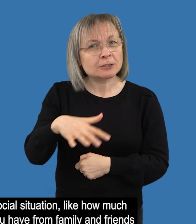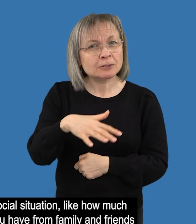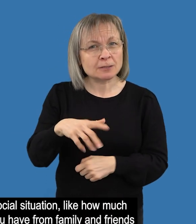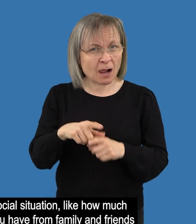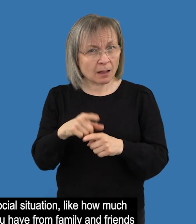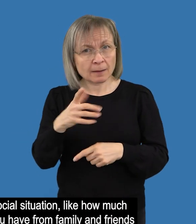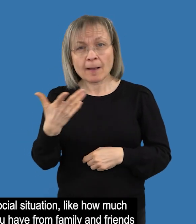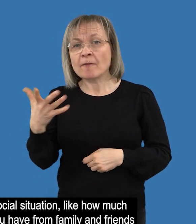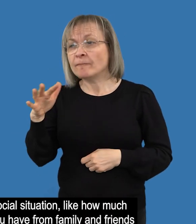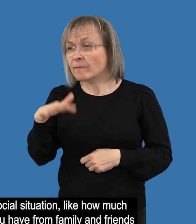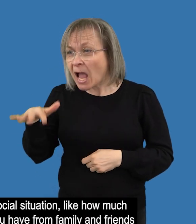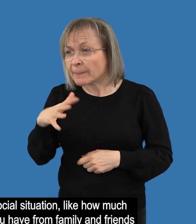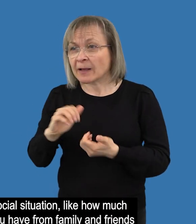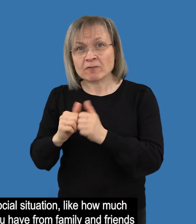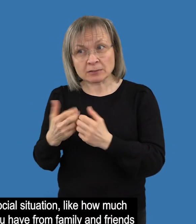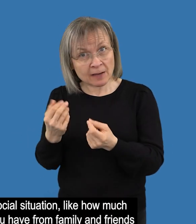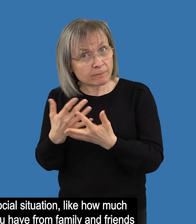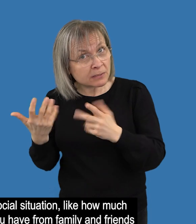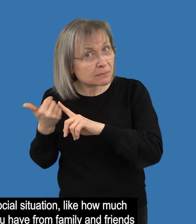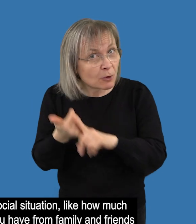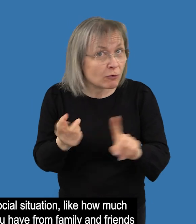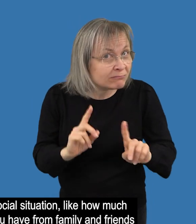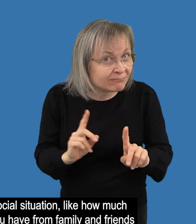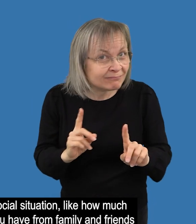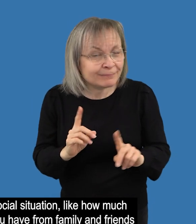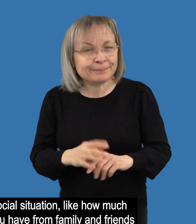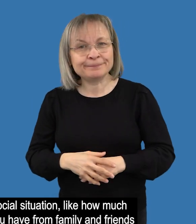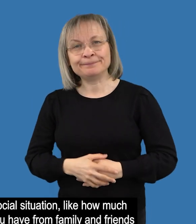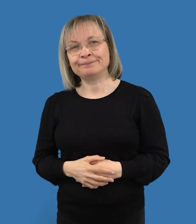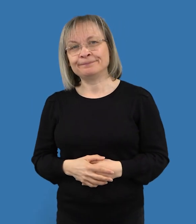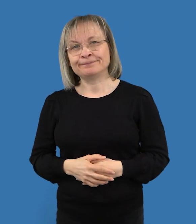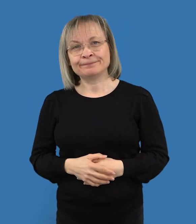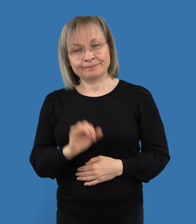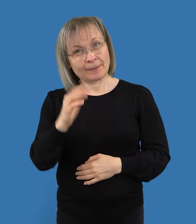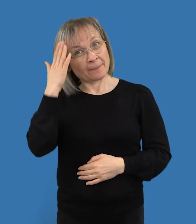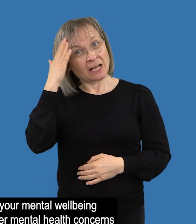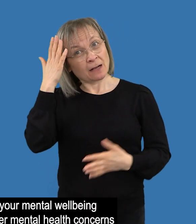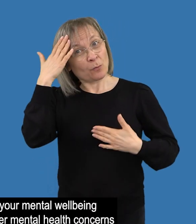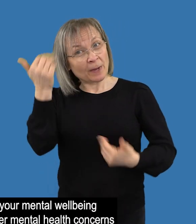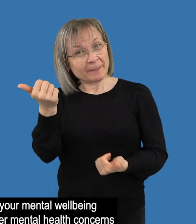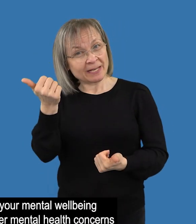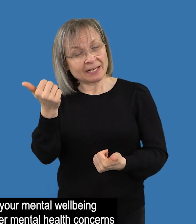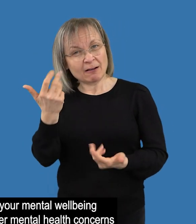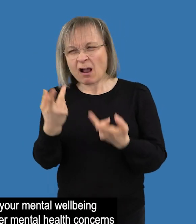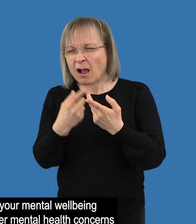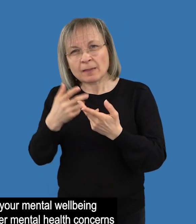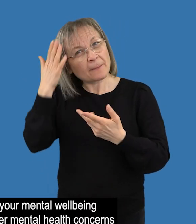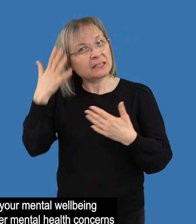Your social situation, like how much support you have from family and friends. Your mental well-being or